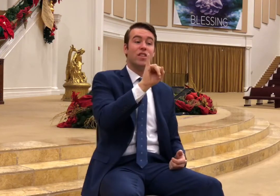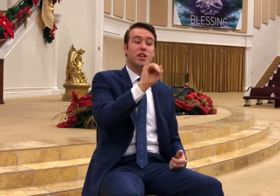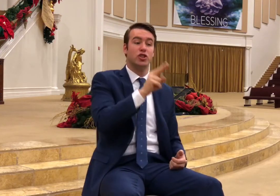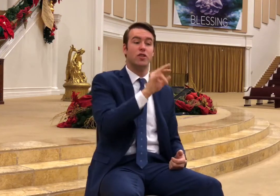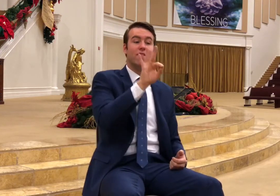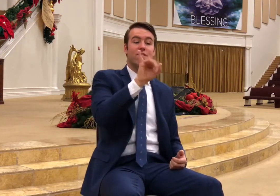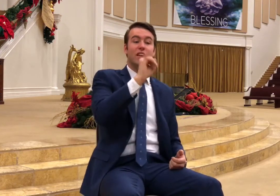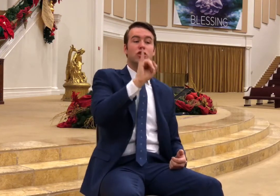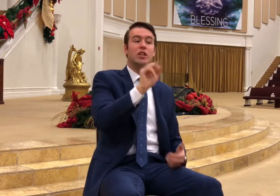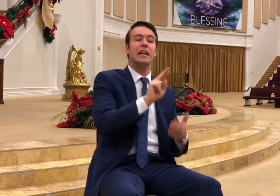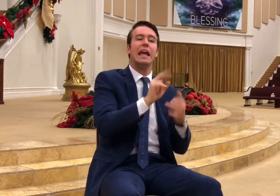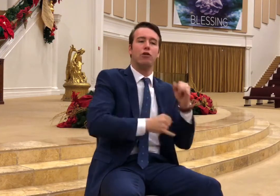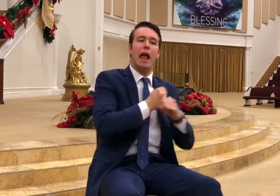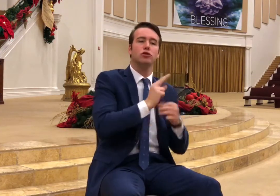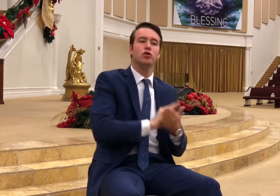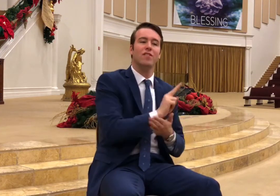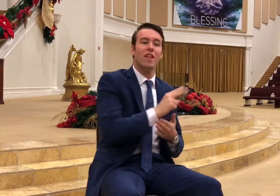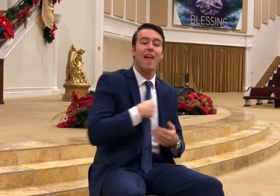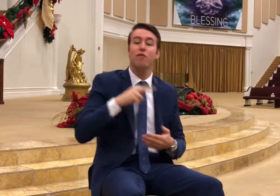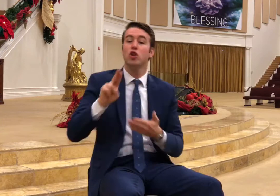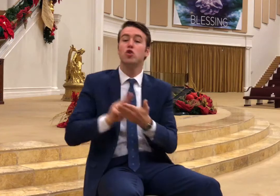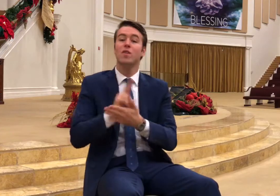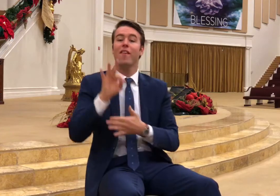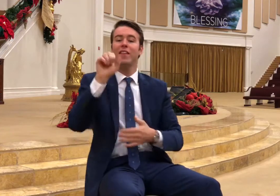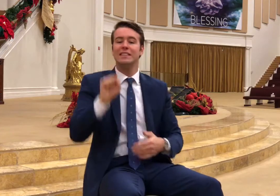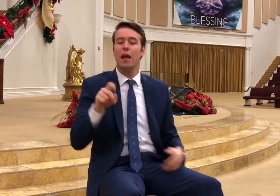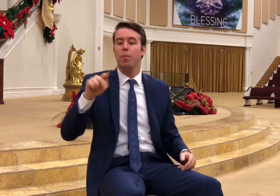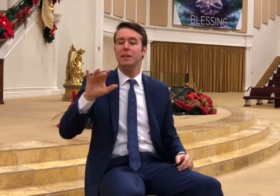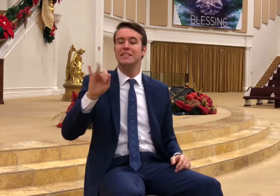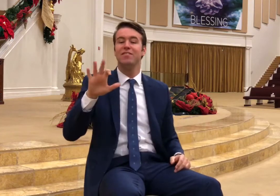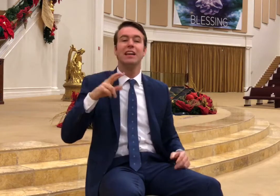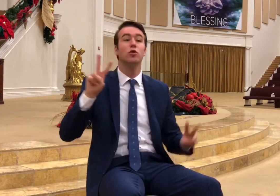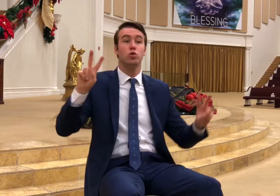University, and then there's the University of the South Pacific. These are two big